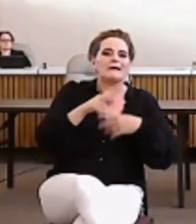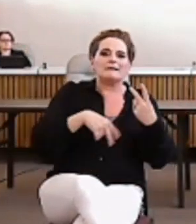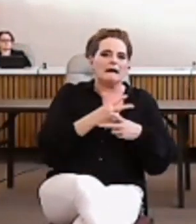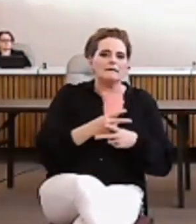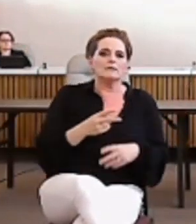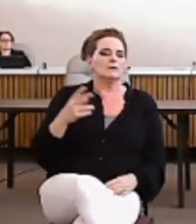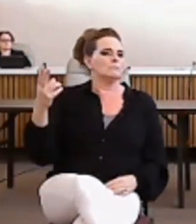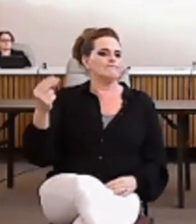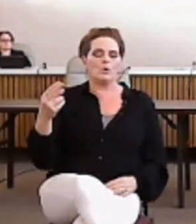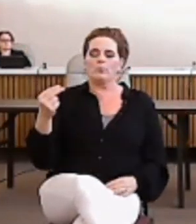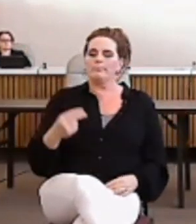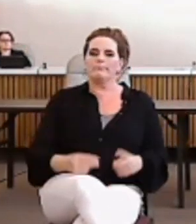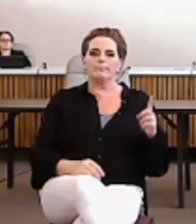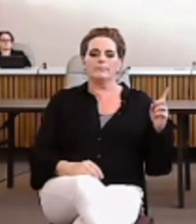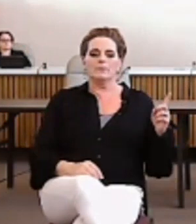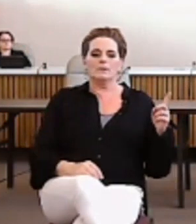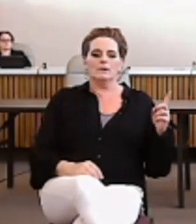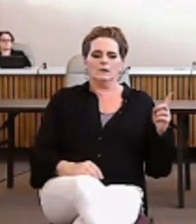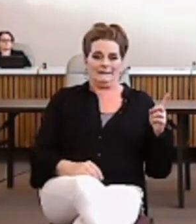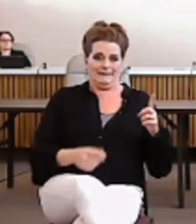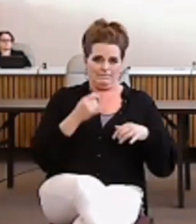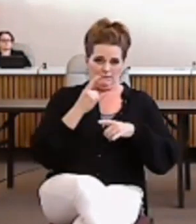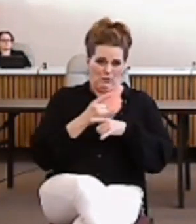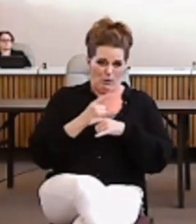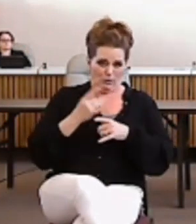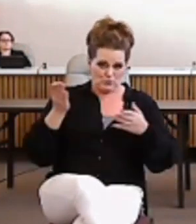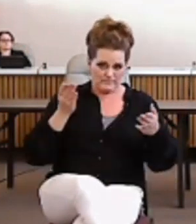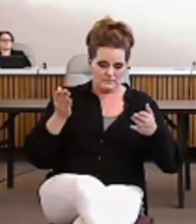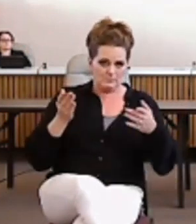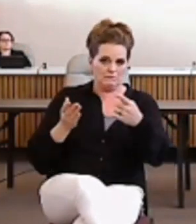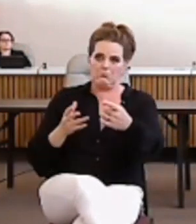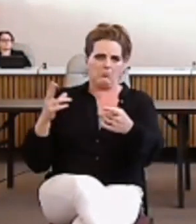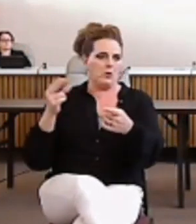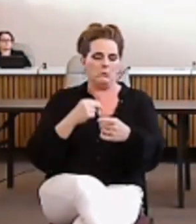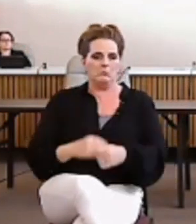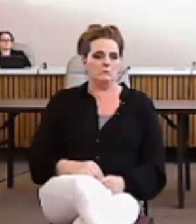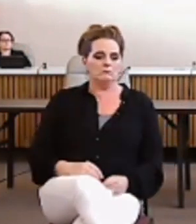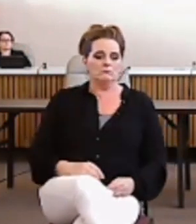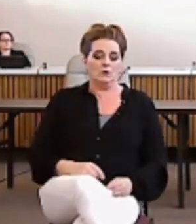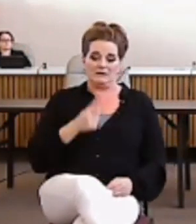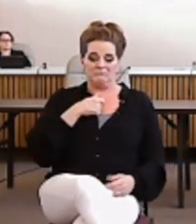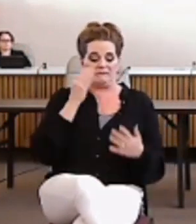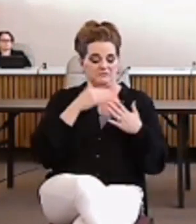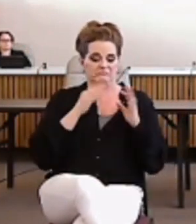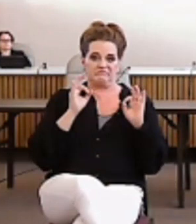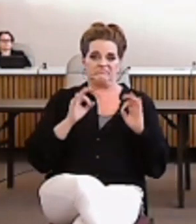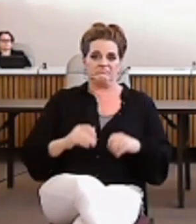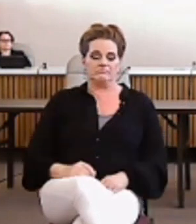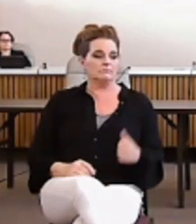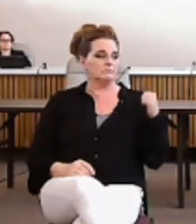sir. okay? And then alcohol to be served. No alcohol. Okay, that's all of them. Okay.